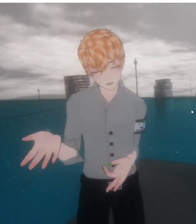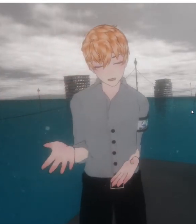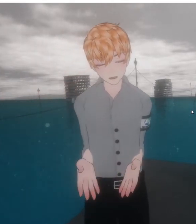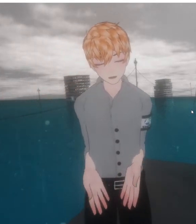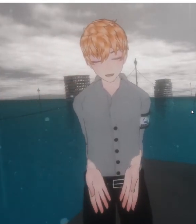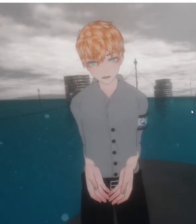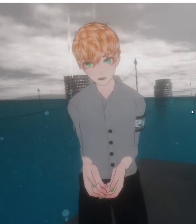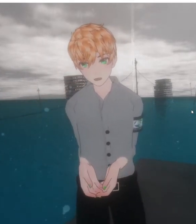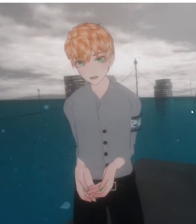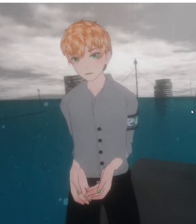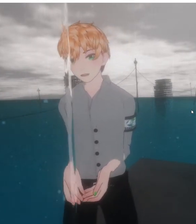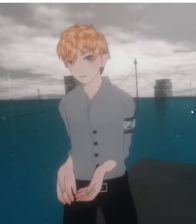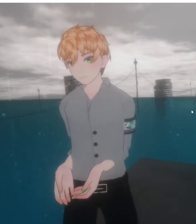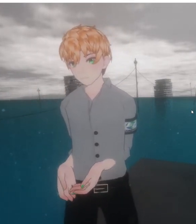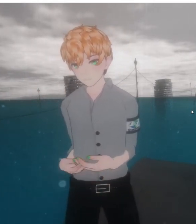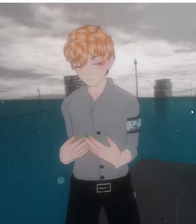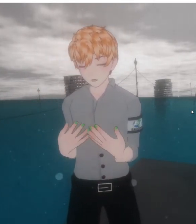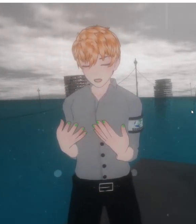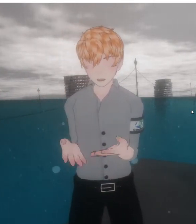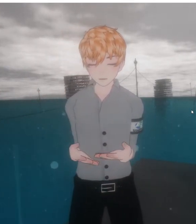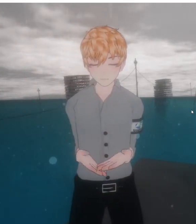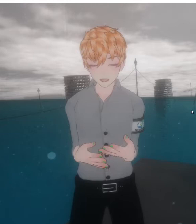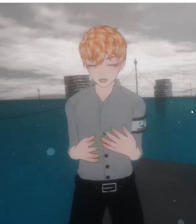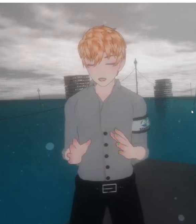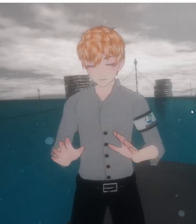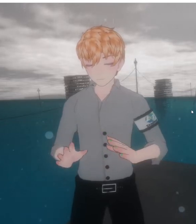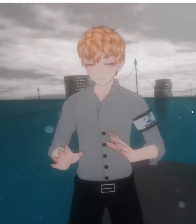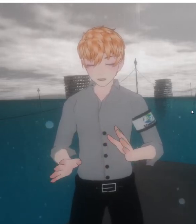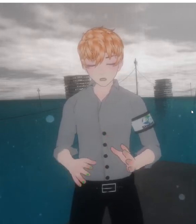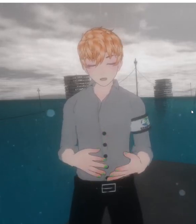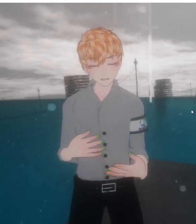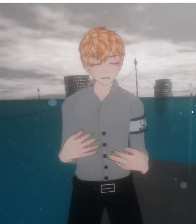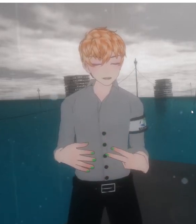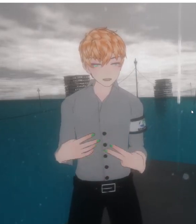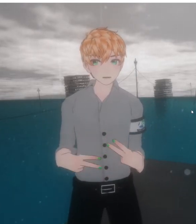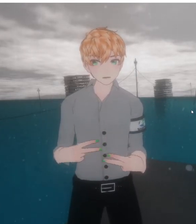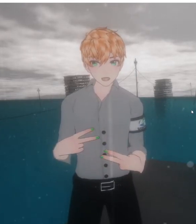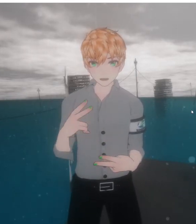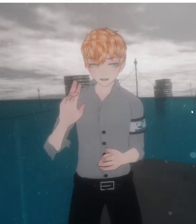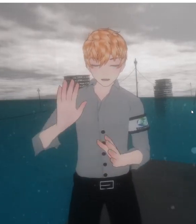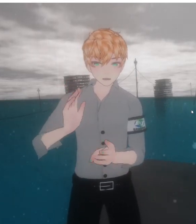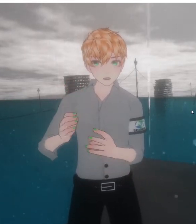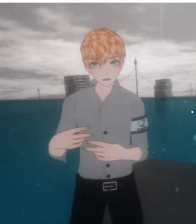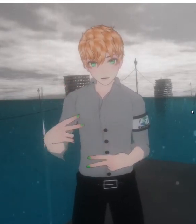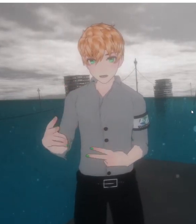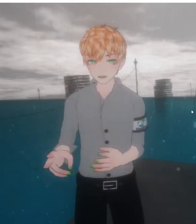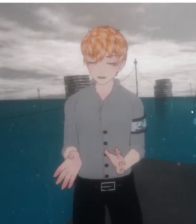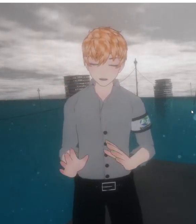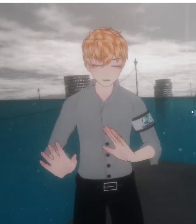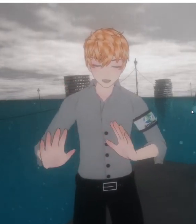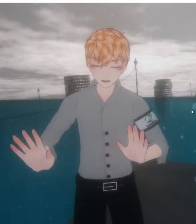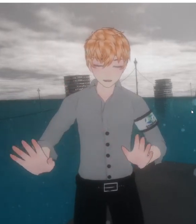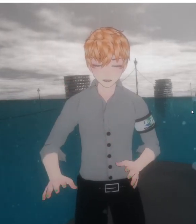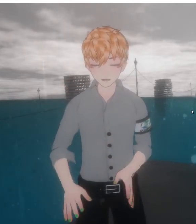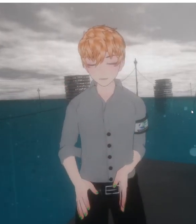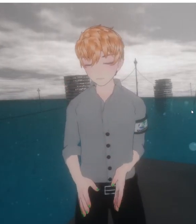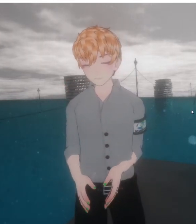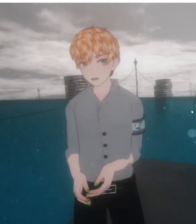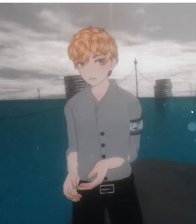to break up with your girlfriend? Well, there's some problems. We have some communication problems. We don't. It's